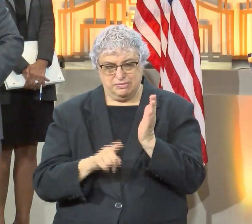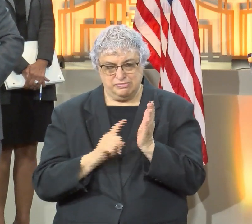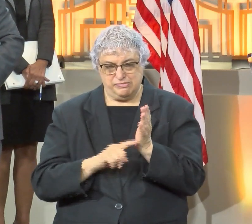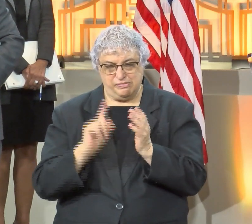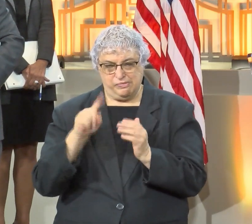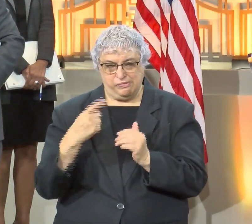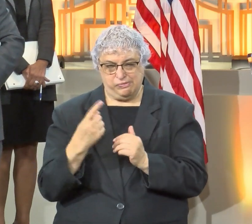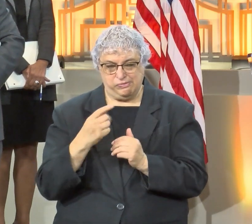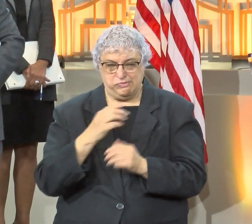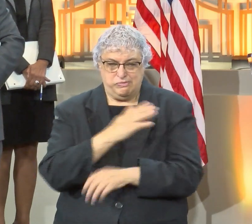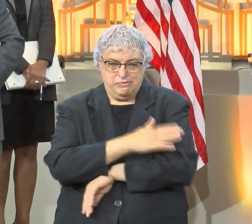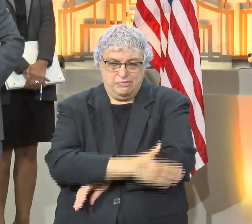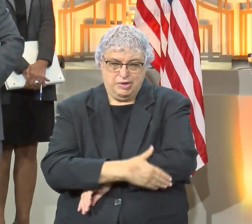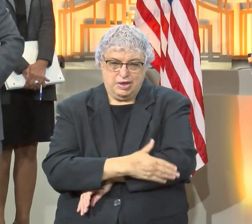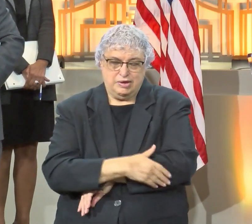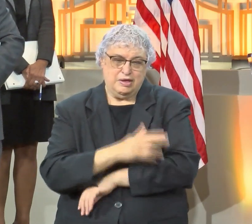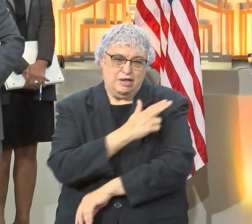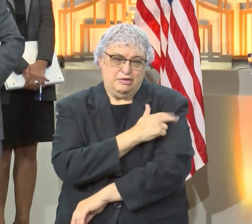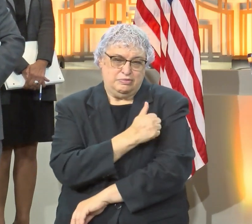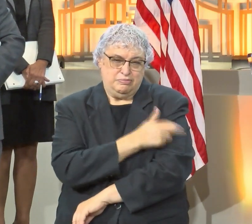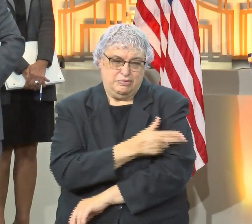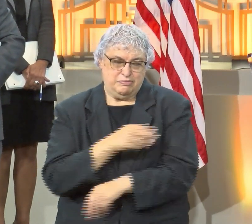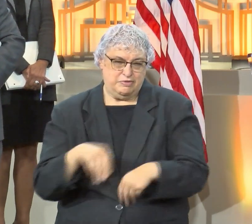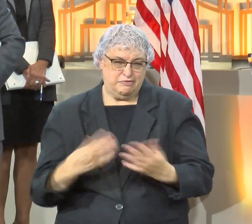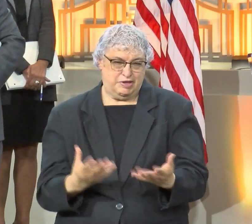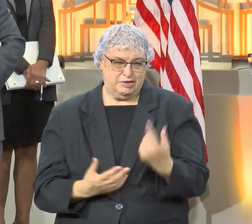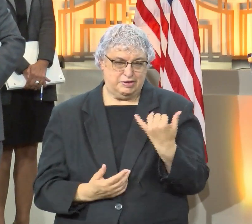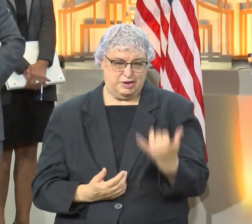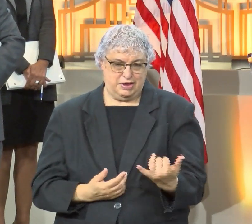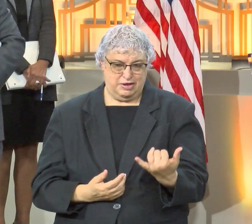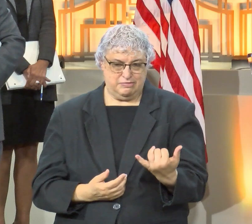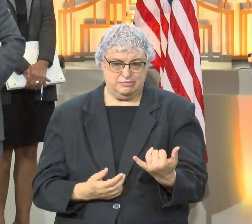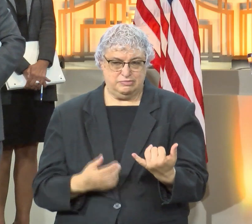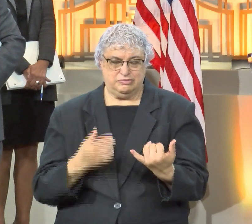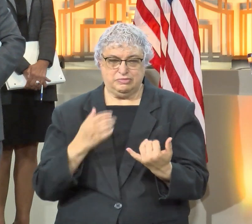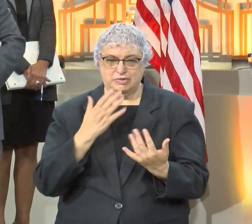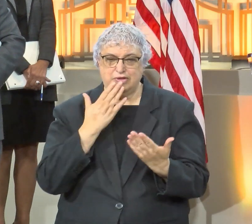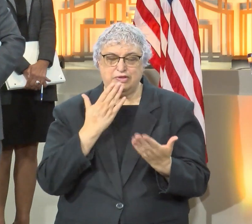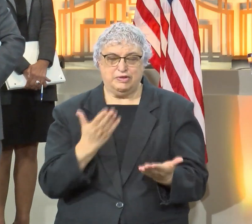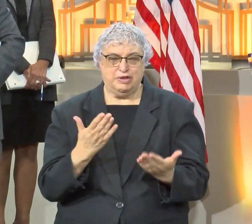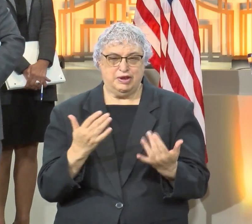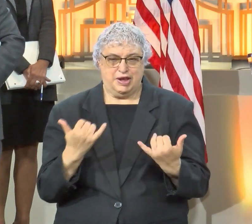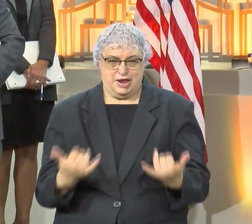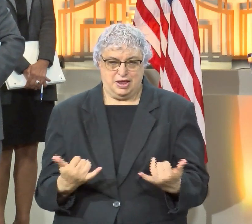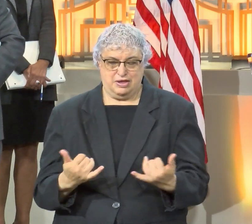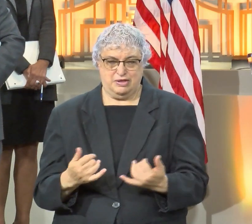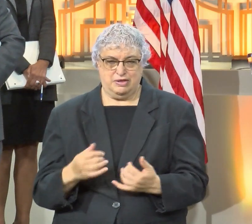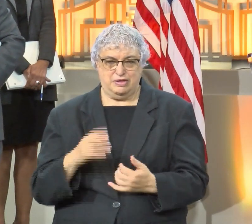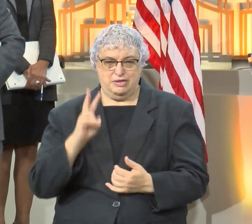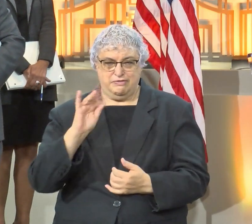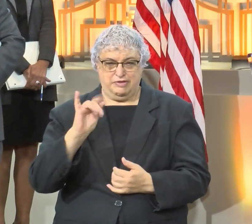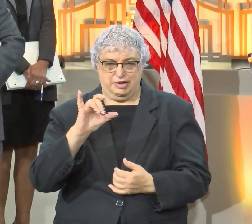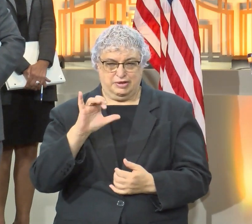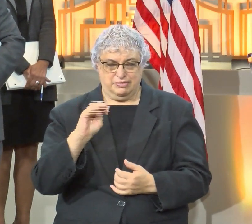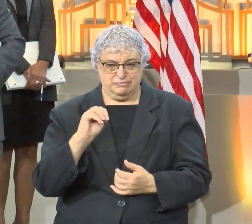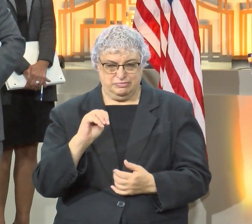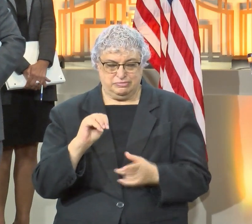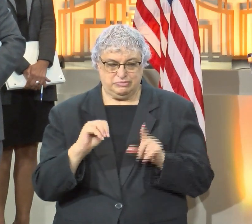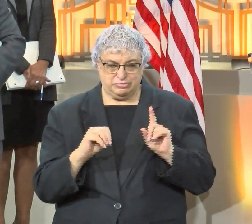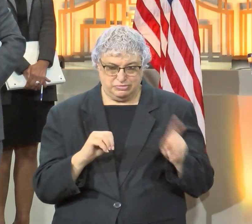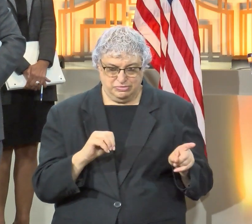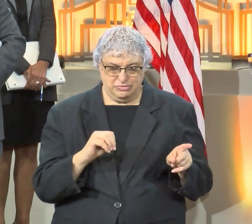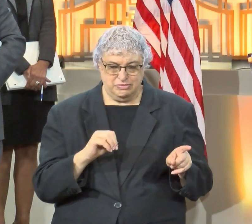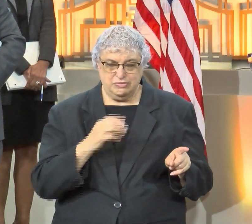there's only a county hospital that provides that right now. So an excellent resource. The victim is then informed how the